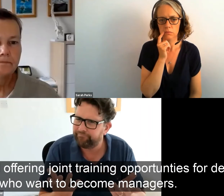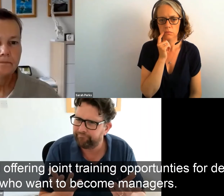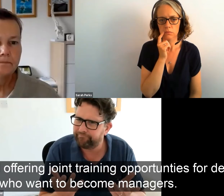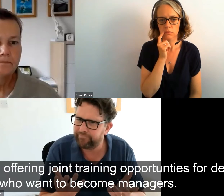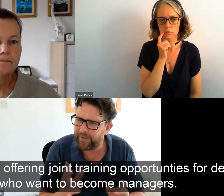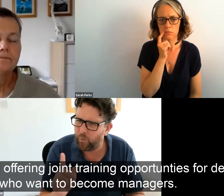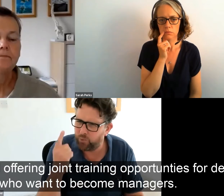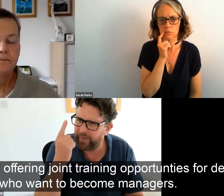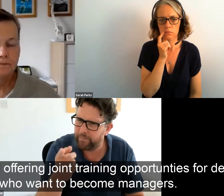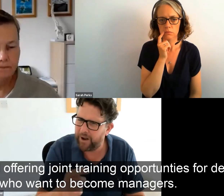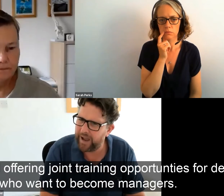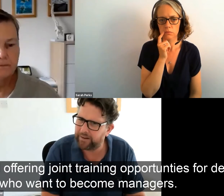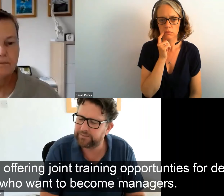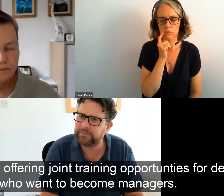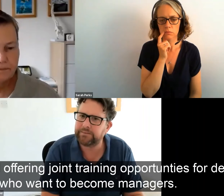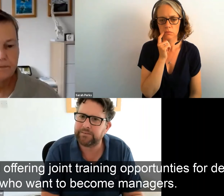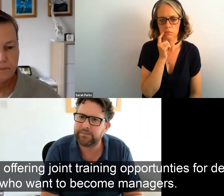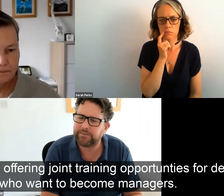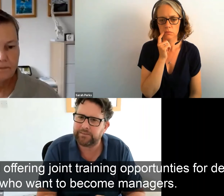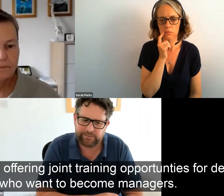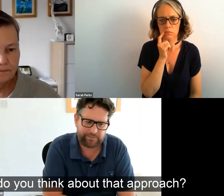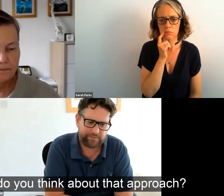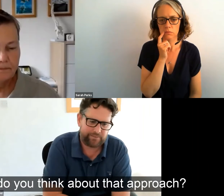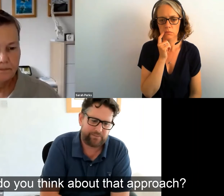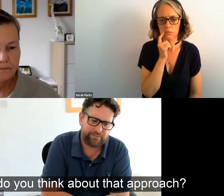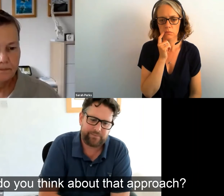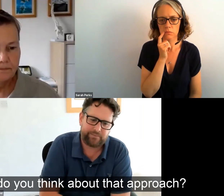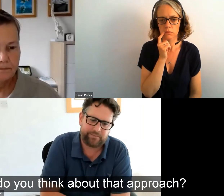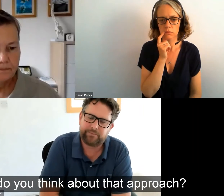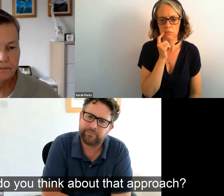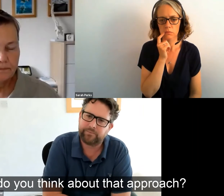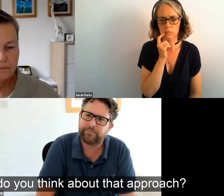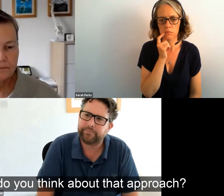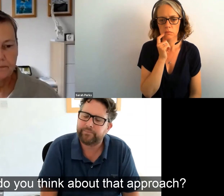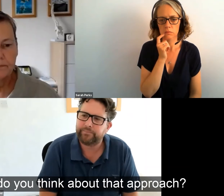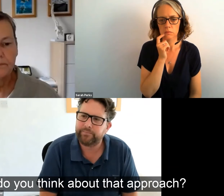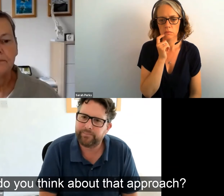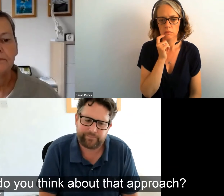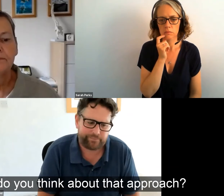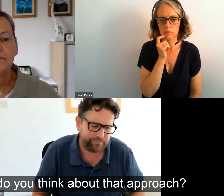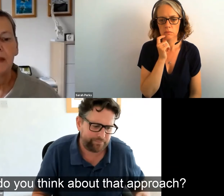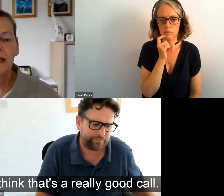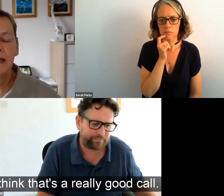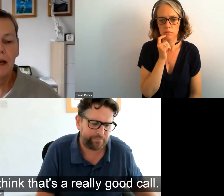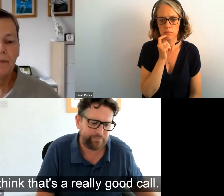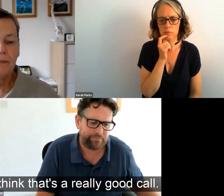staff who want to become managers. What do you think about that approach?